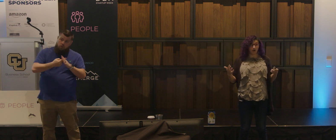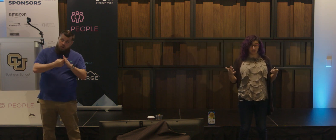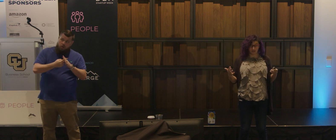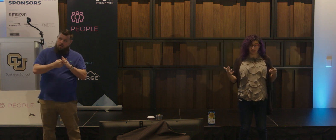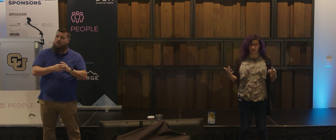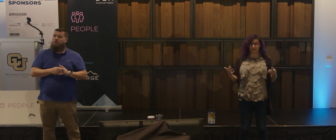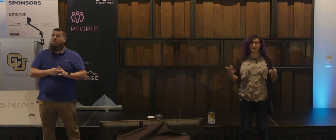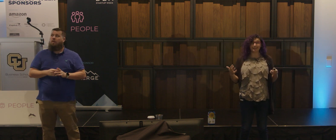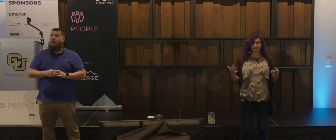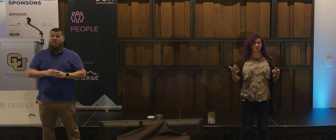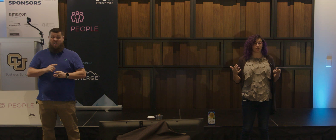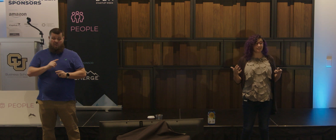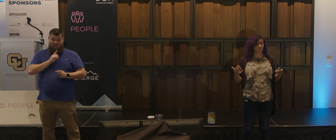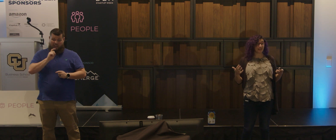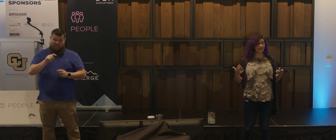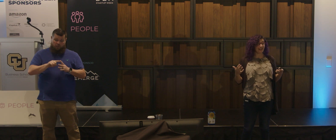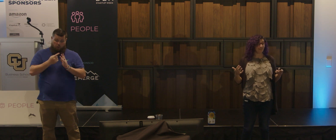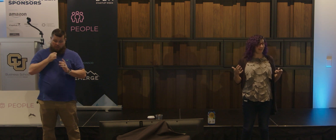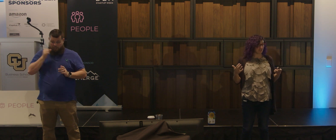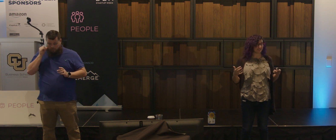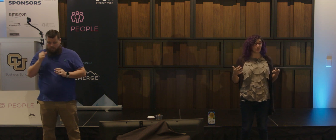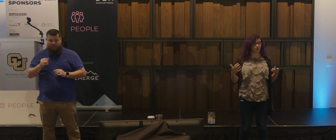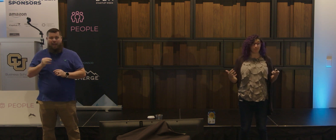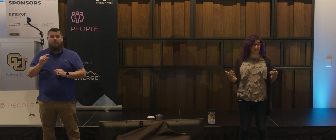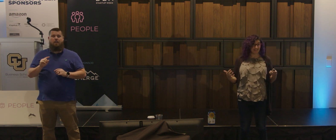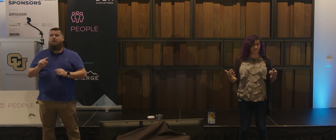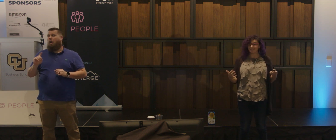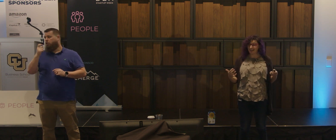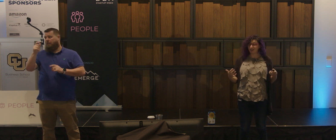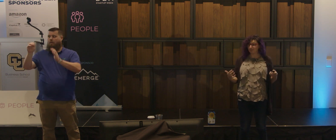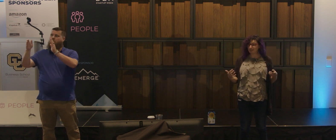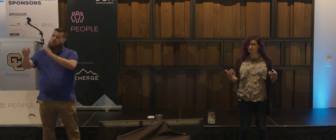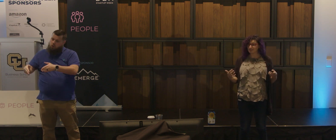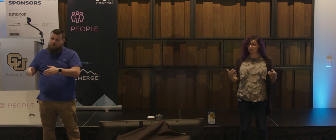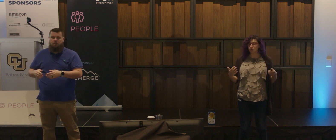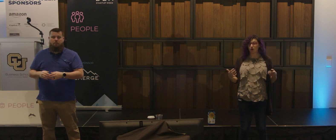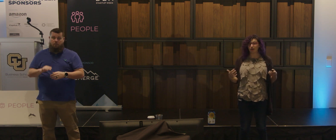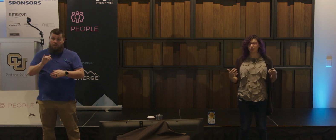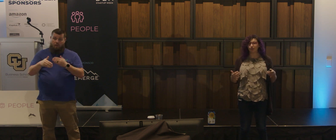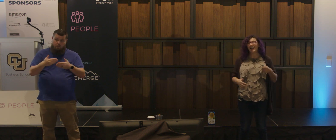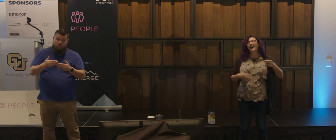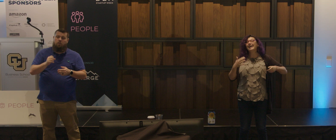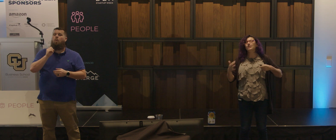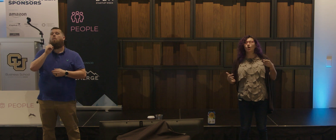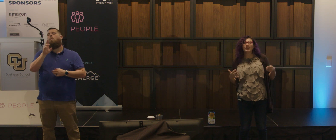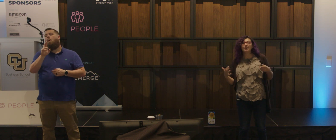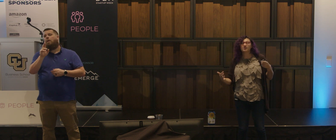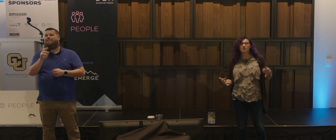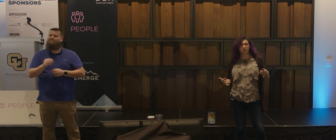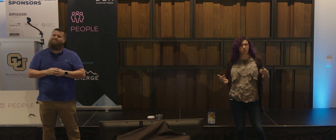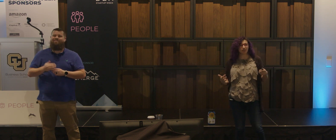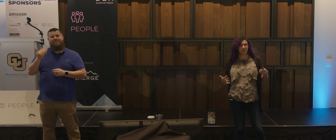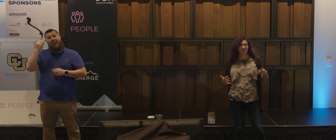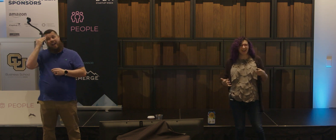you, I really needed them to start yesterday and I just need a warm body hiring process stage? Or are you, I know I